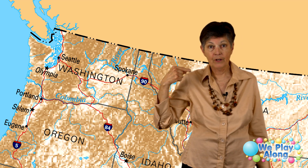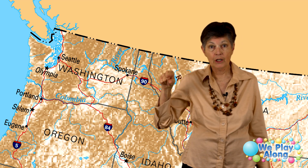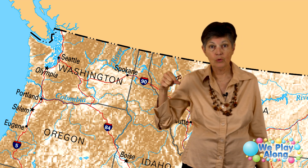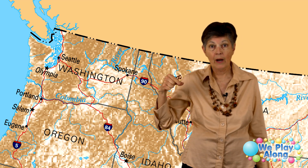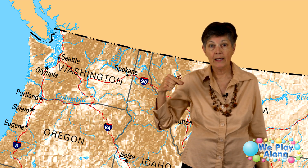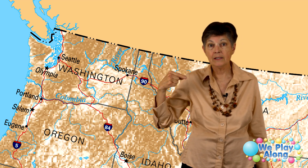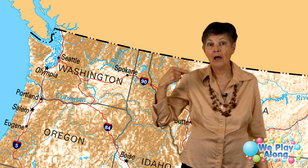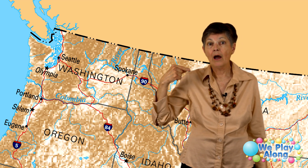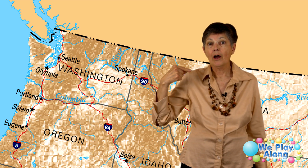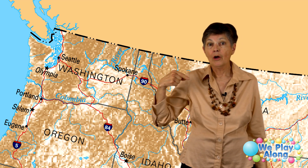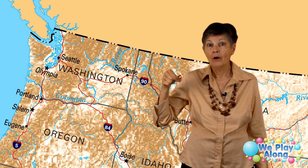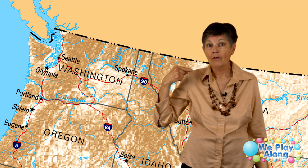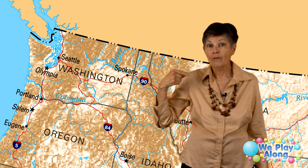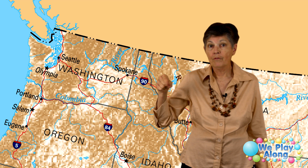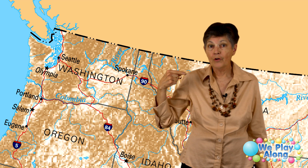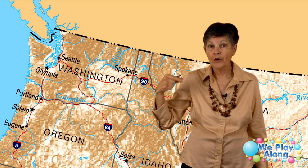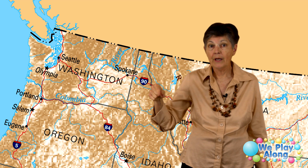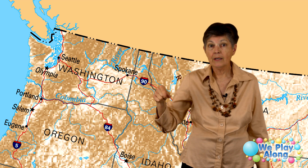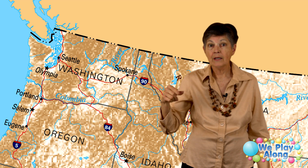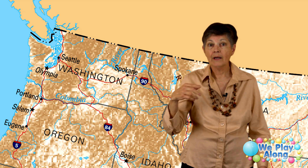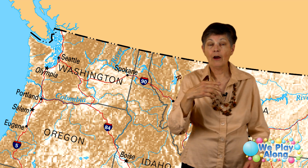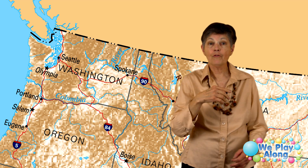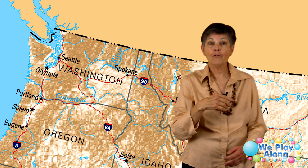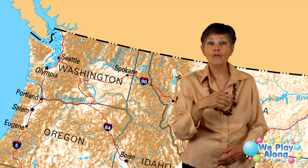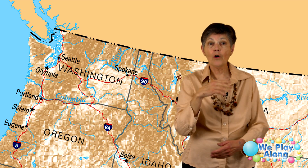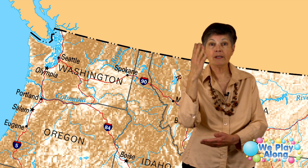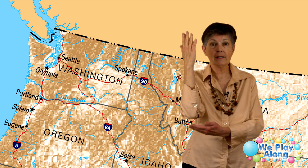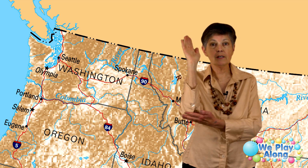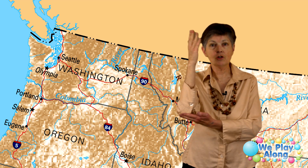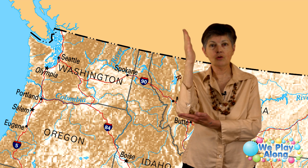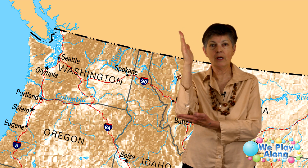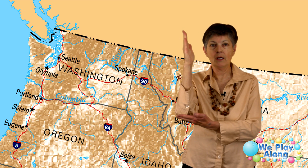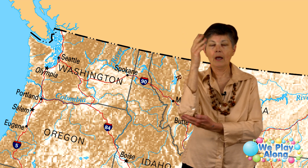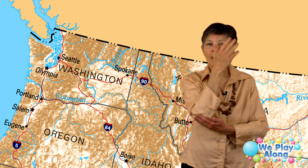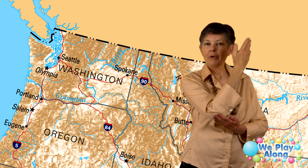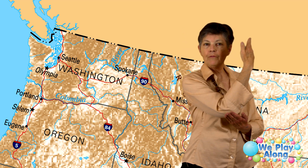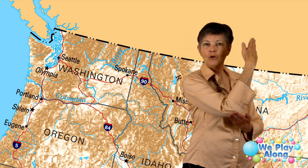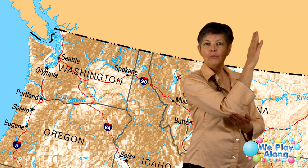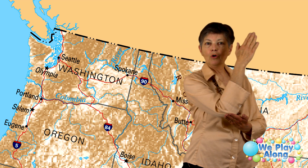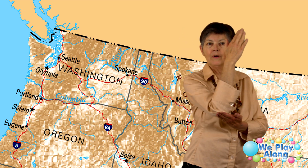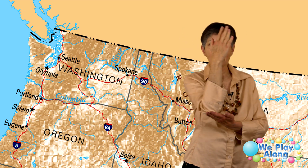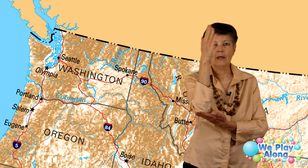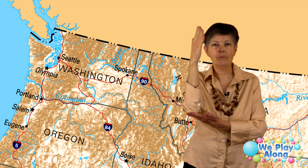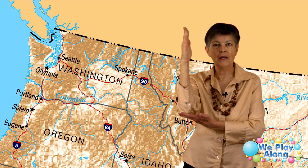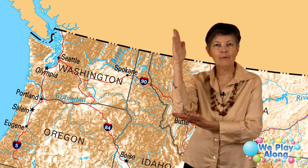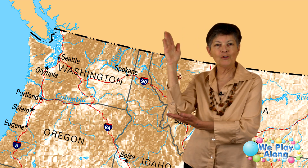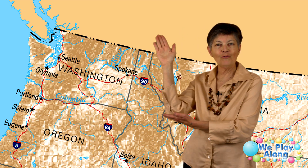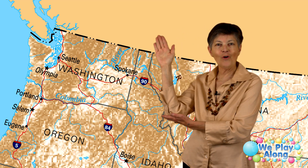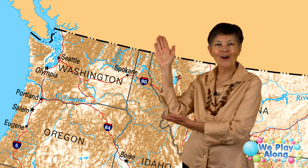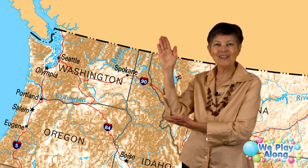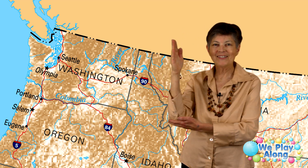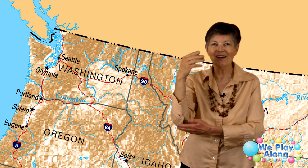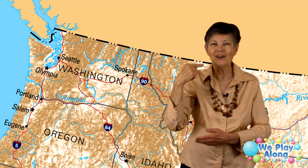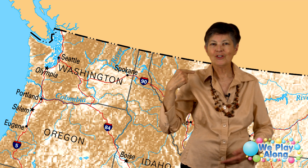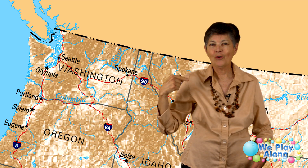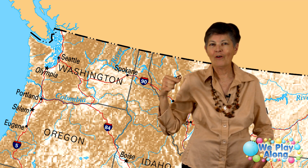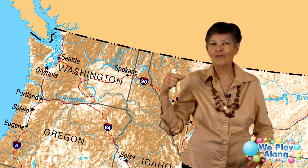flick it twice. Verdant. Now for forest, this is tree, but if you move it, it becomes a forest. So our